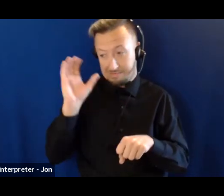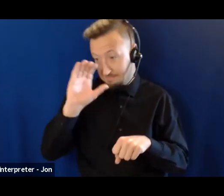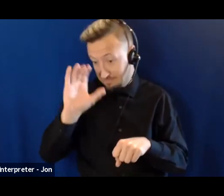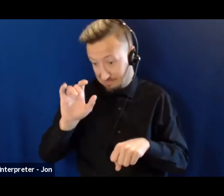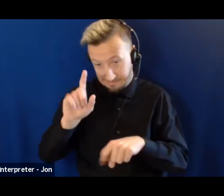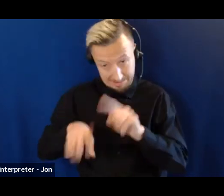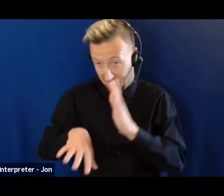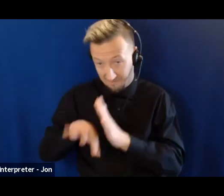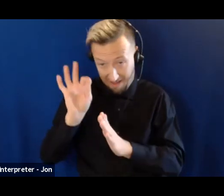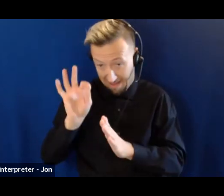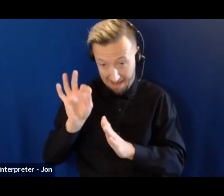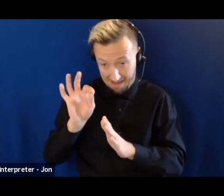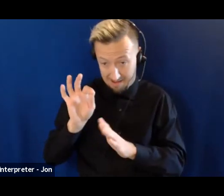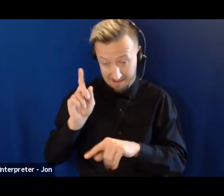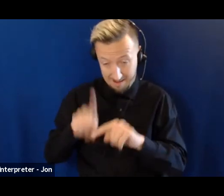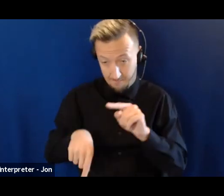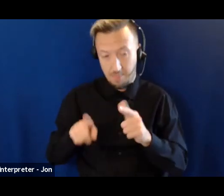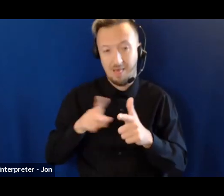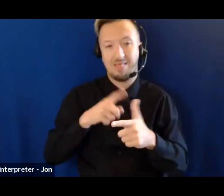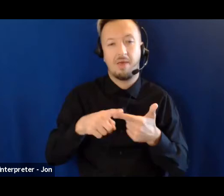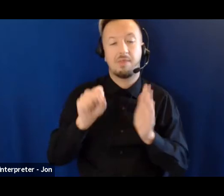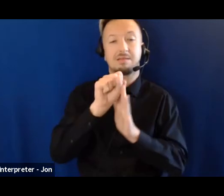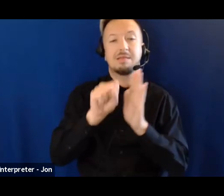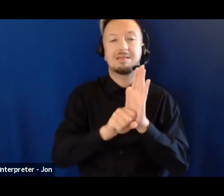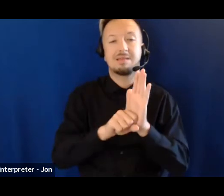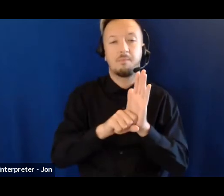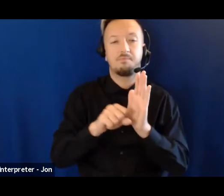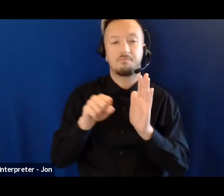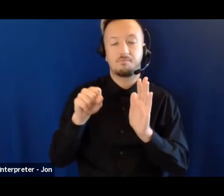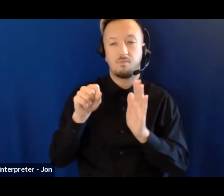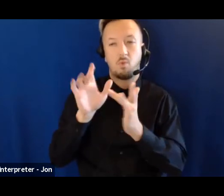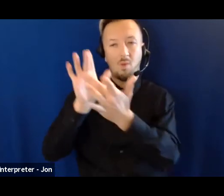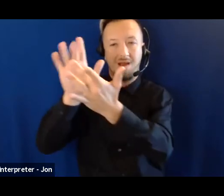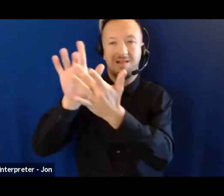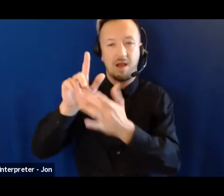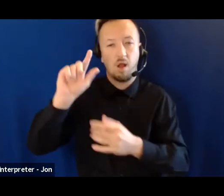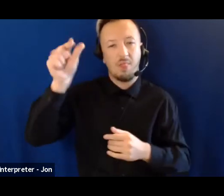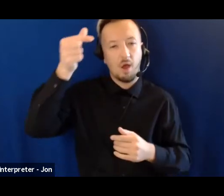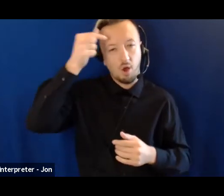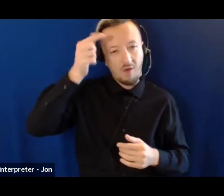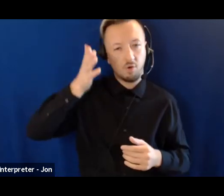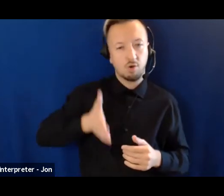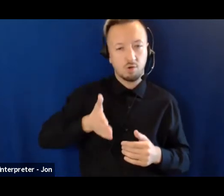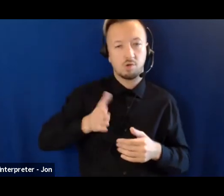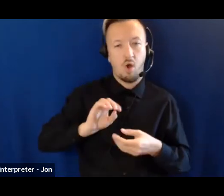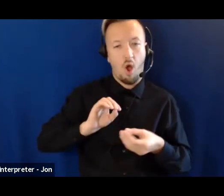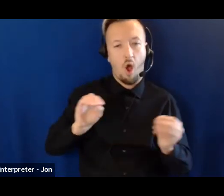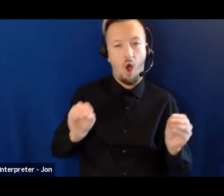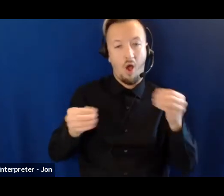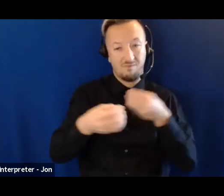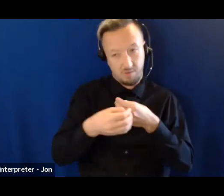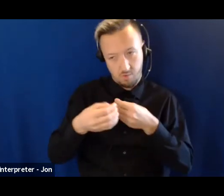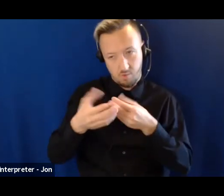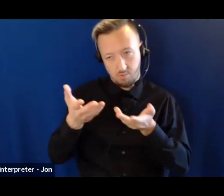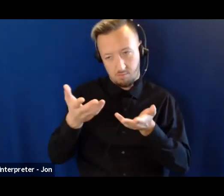not, then our state will look at working with the governor's office to either get an executive order, which would probably be